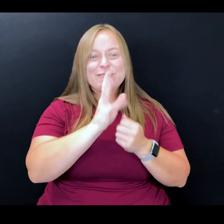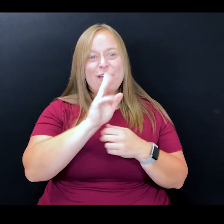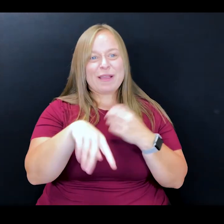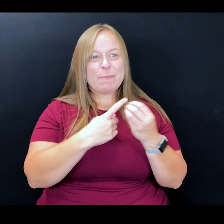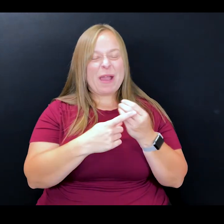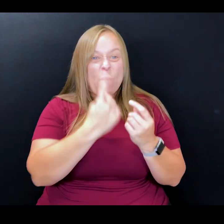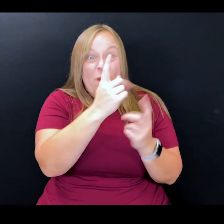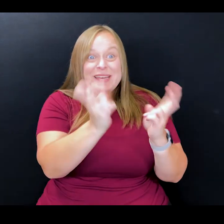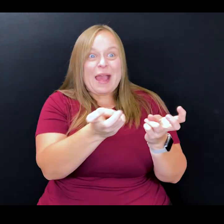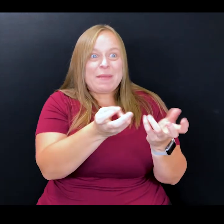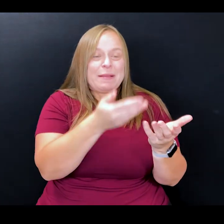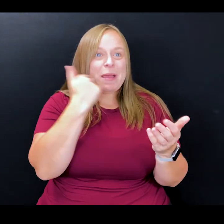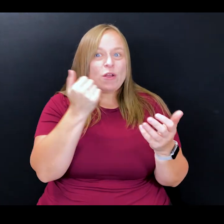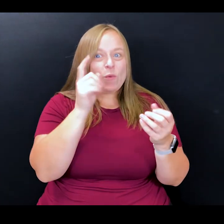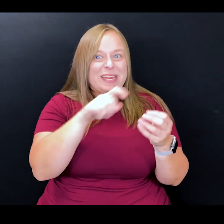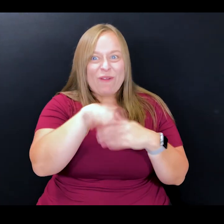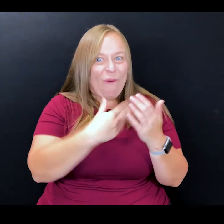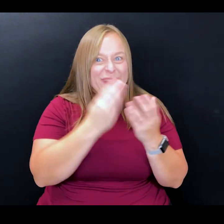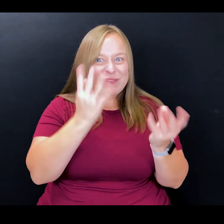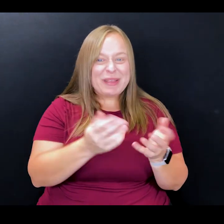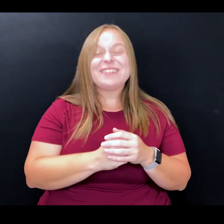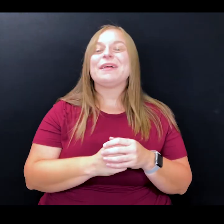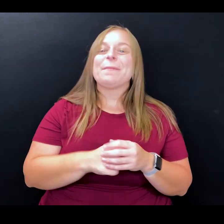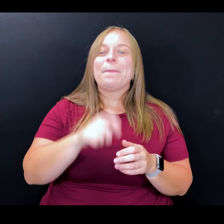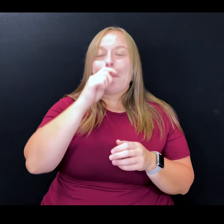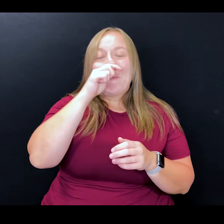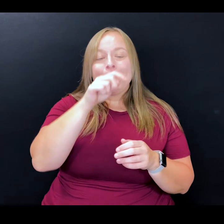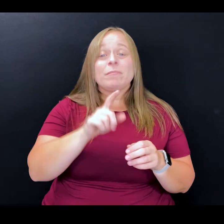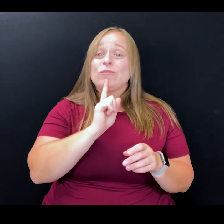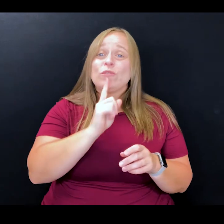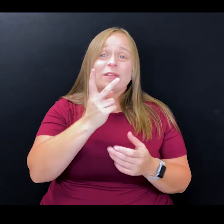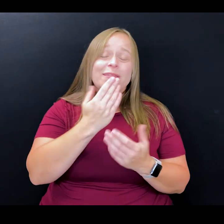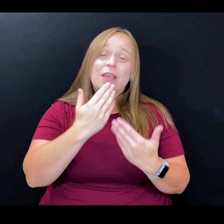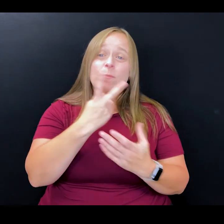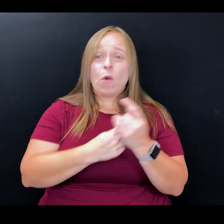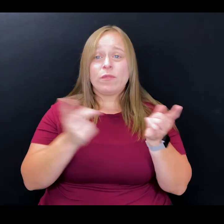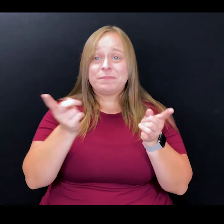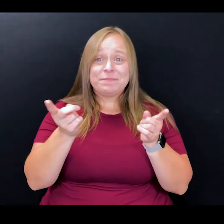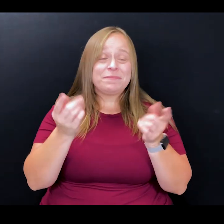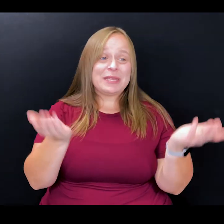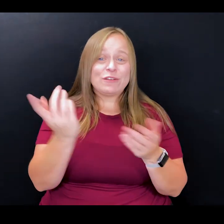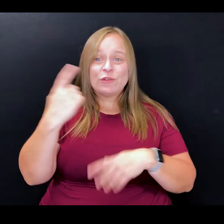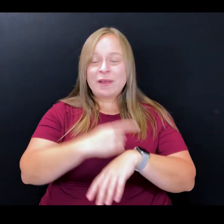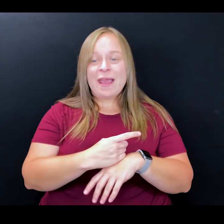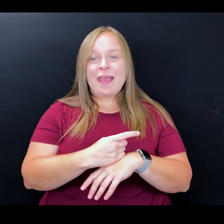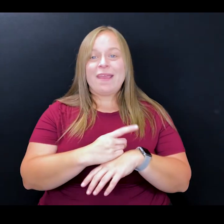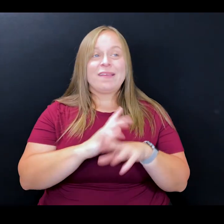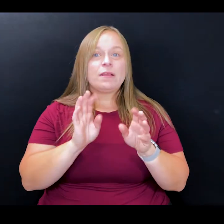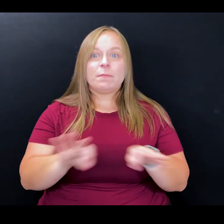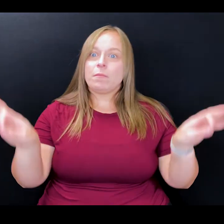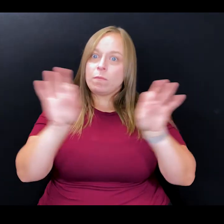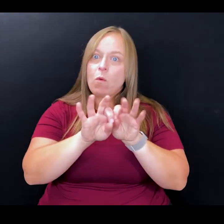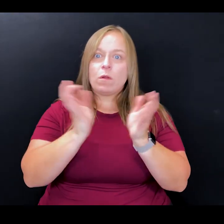just one topic, because we need them all. But truly, thank you both so much for being here today. These are